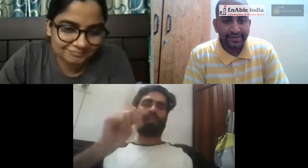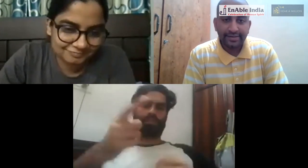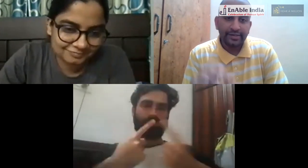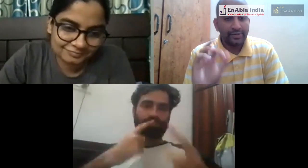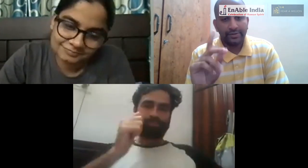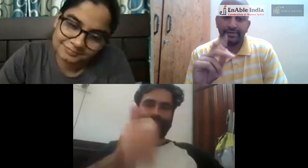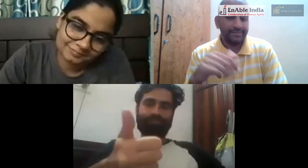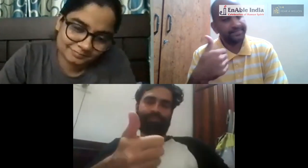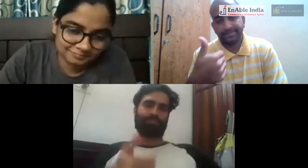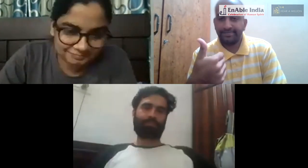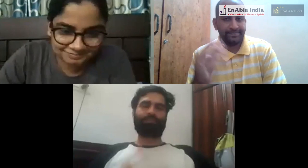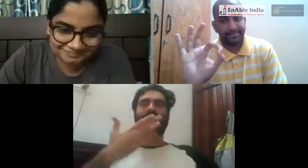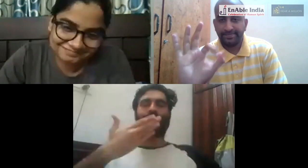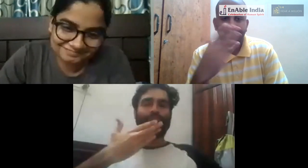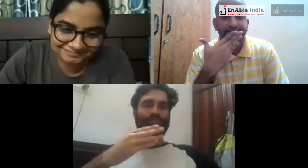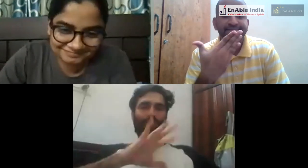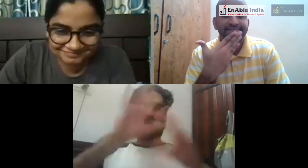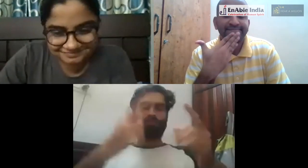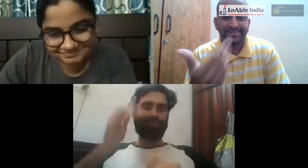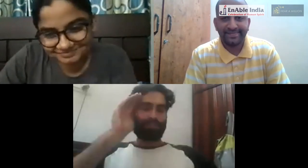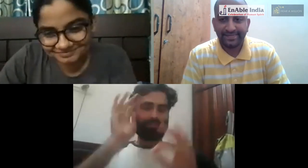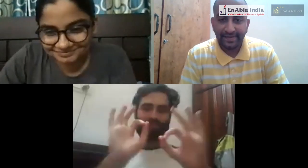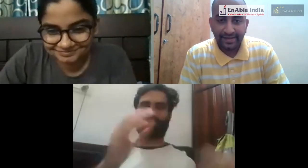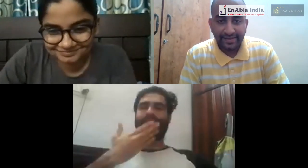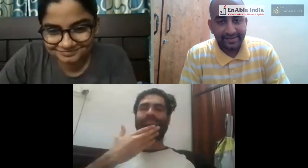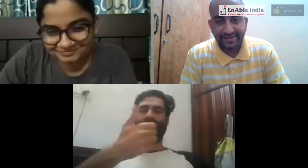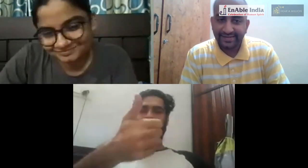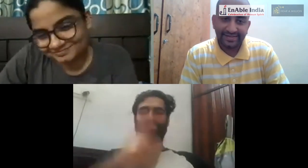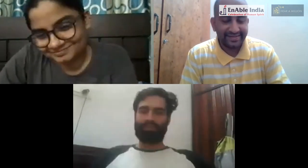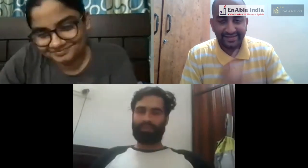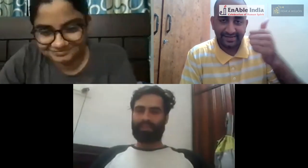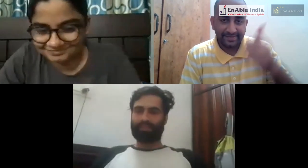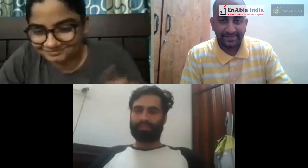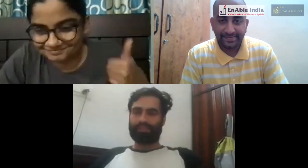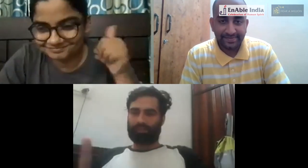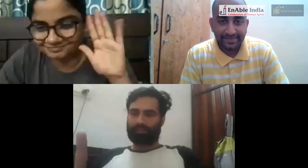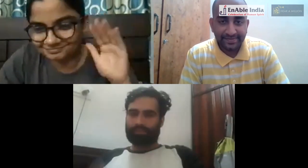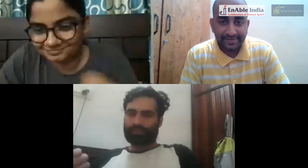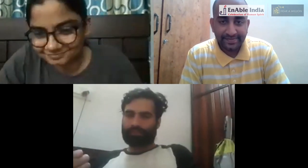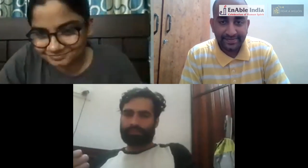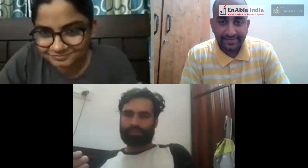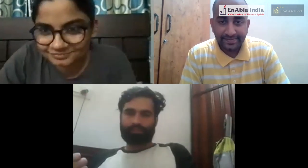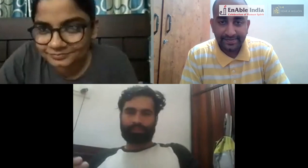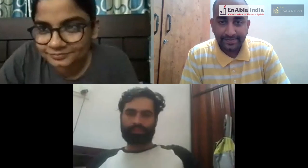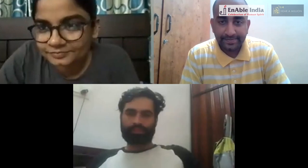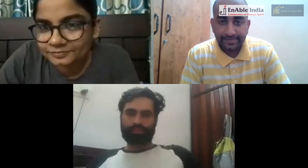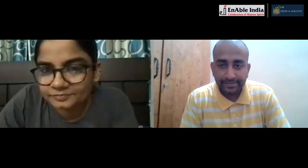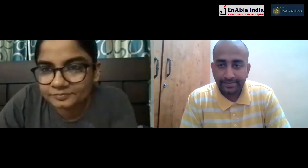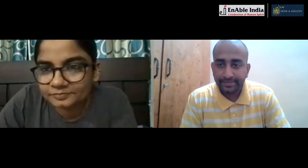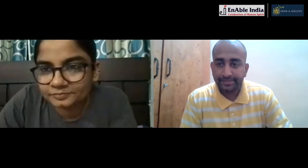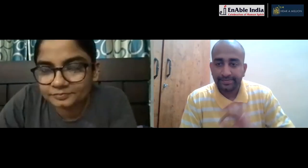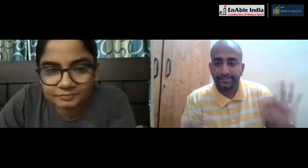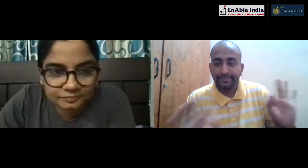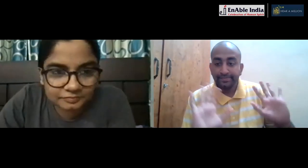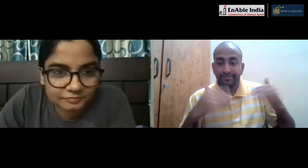So he's saying, yeah, I missed the questioning doctor. Maybe we will have the next time to ask queries from the doctor.